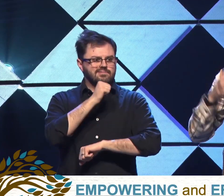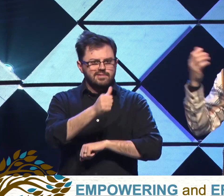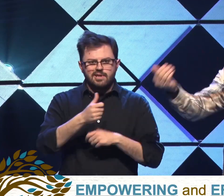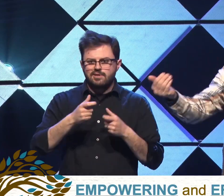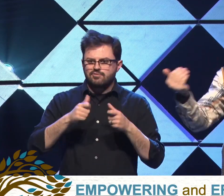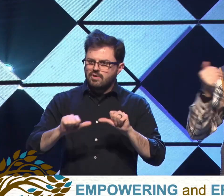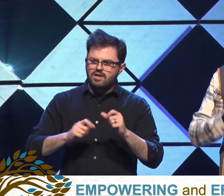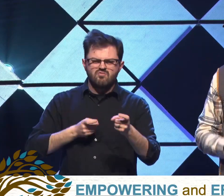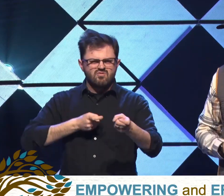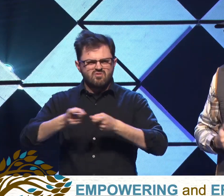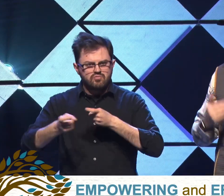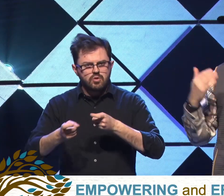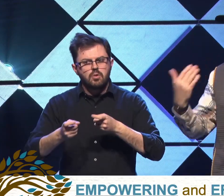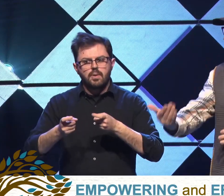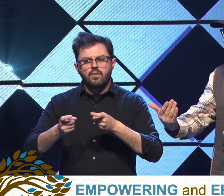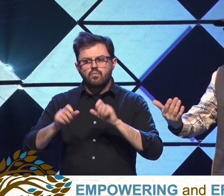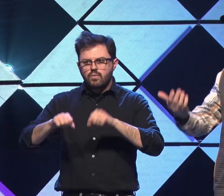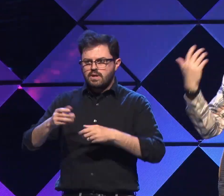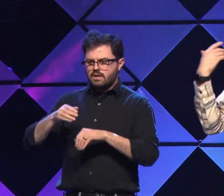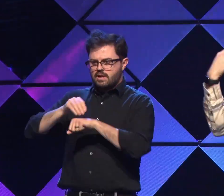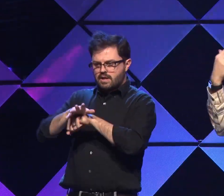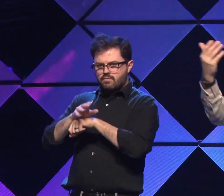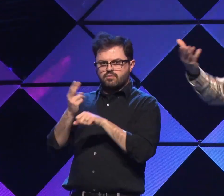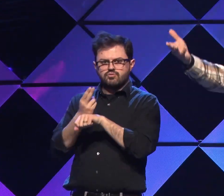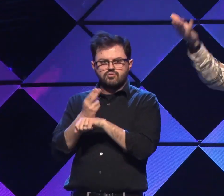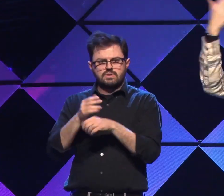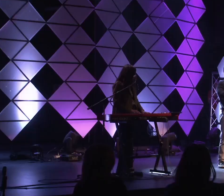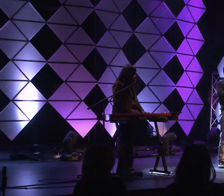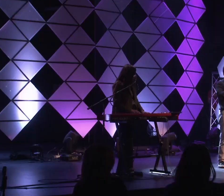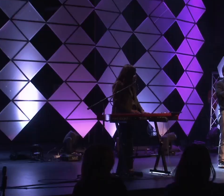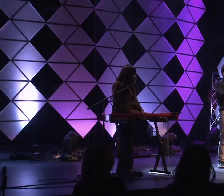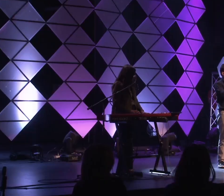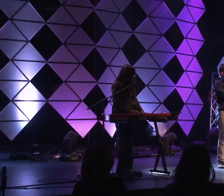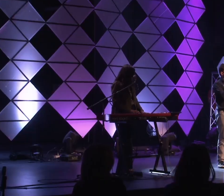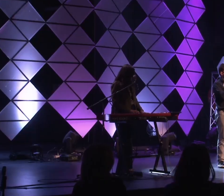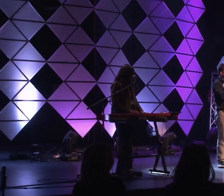control, but influence through service and love. Let's sing this together and have communion.